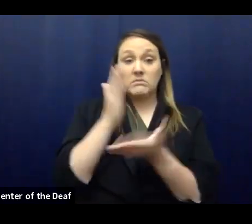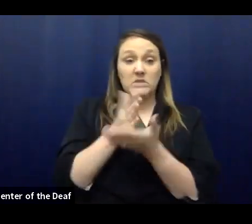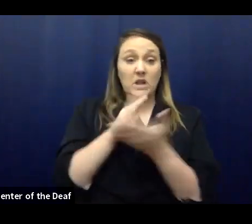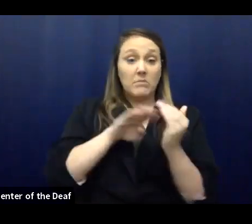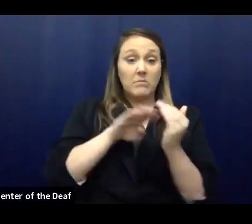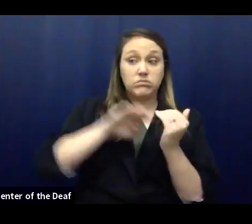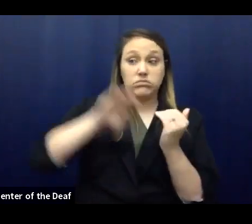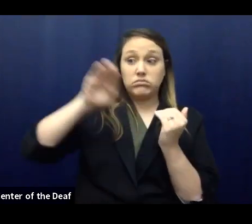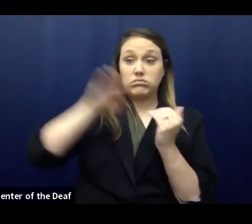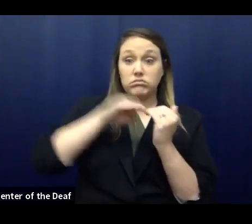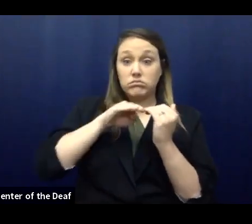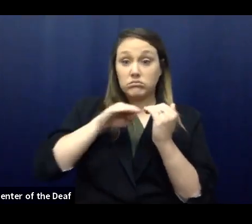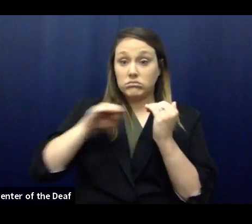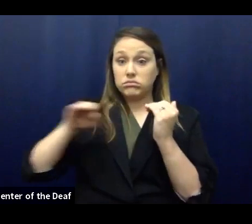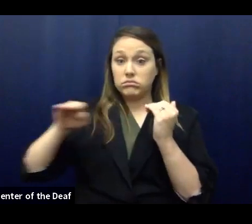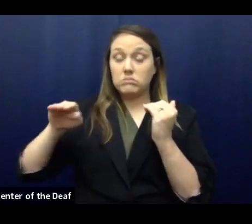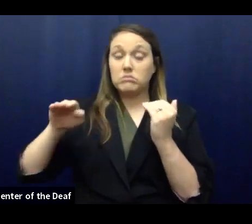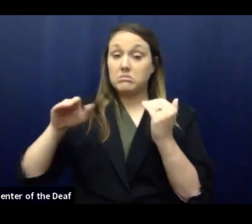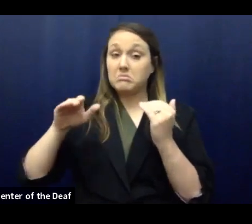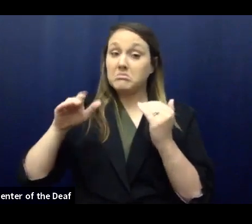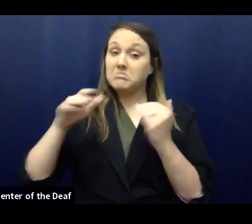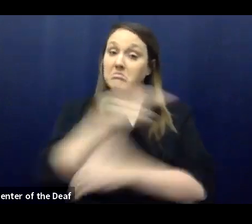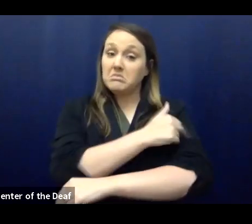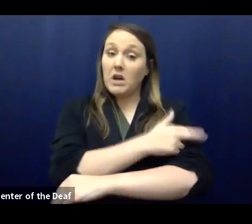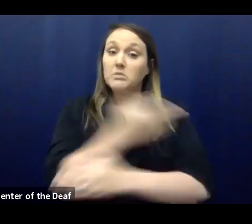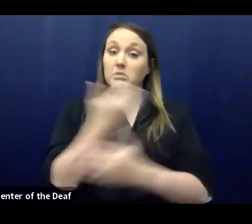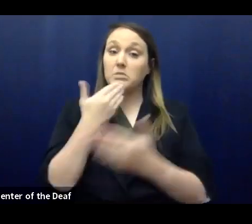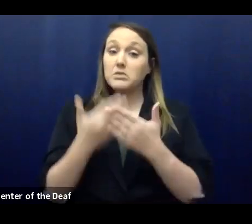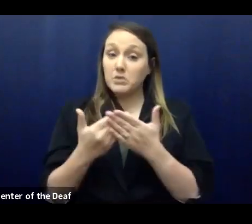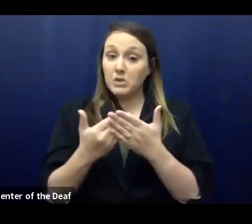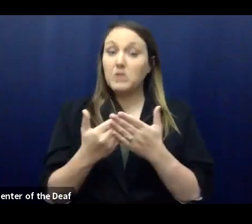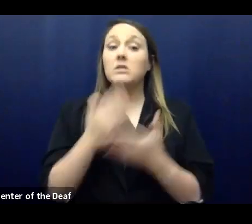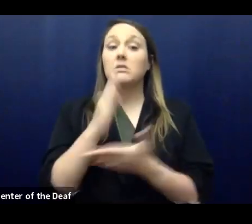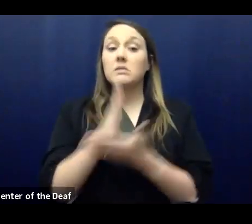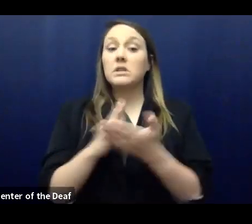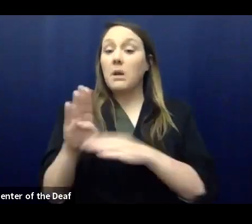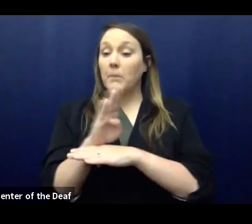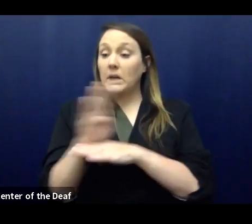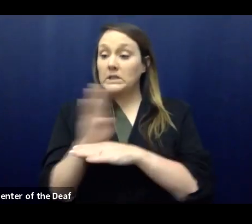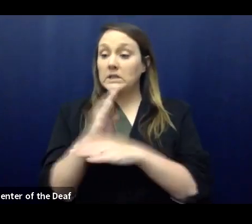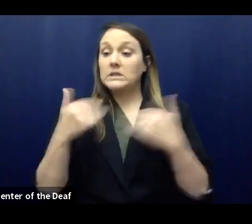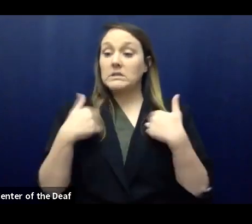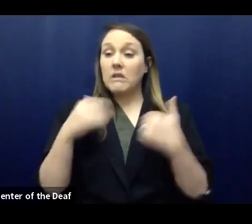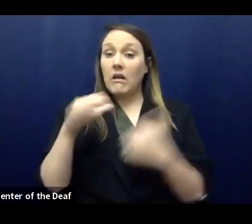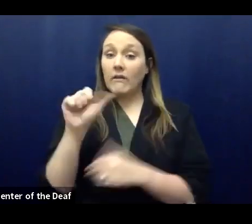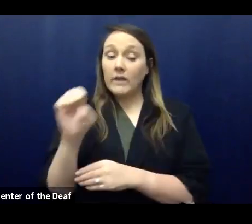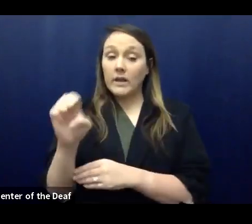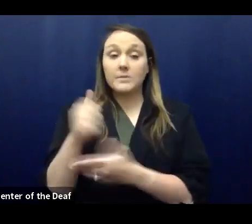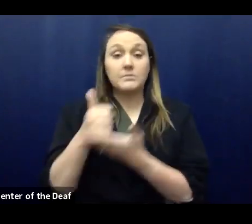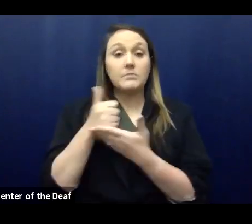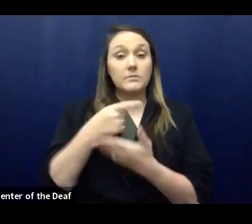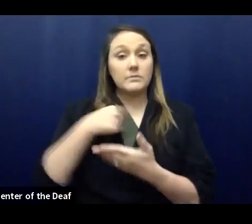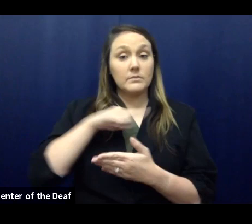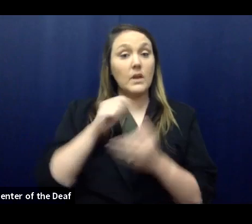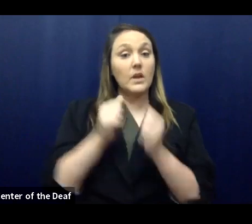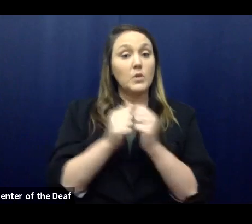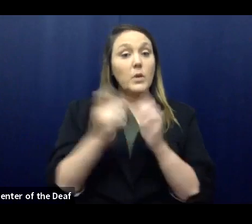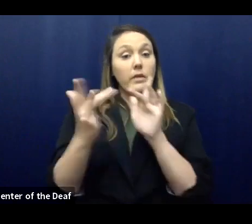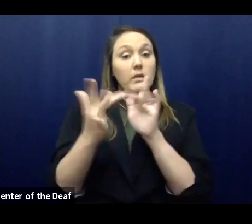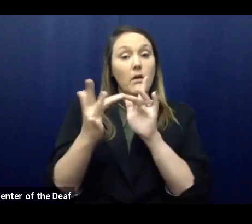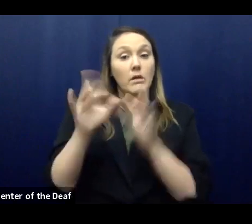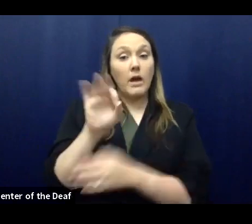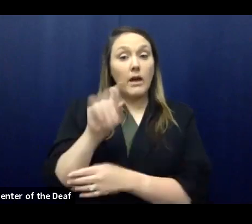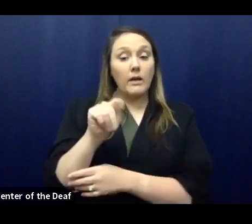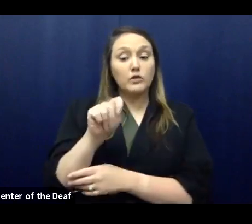staffing is in good shape. Some of the businesses where we've had cases have really helped us out by helping us with contact tracing. So things are going